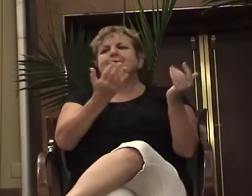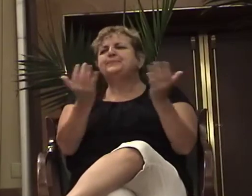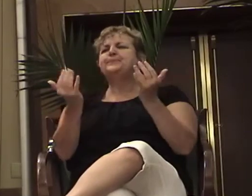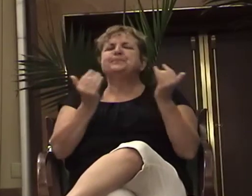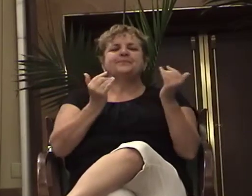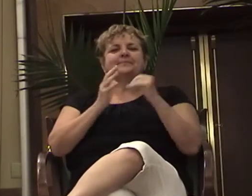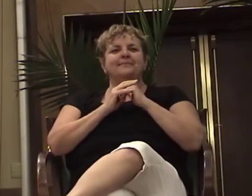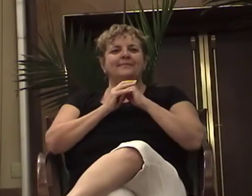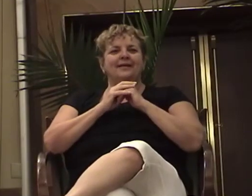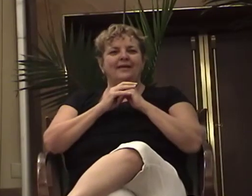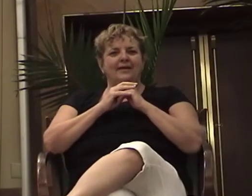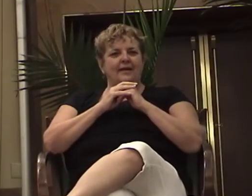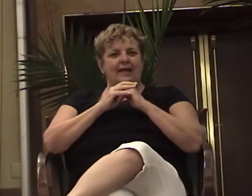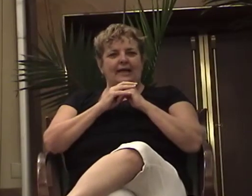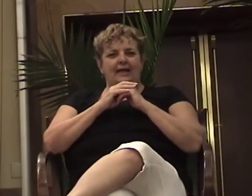it doesn't go quite the way Rebecca did.